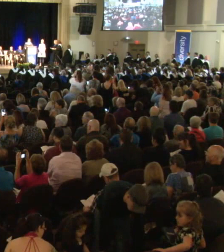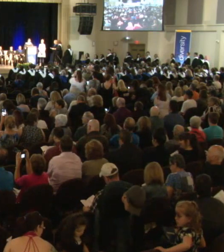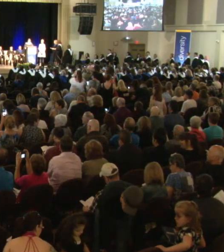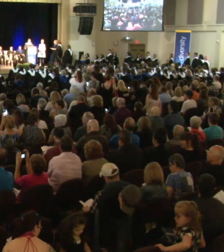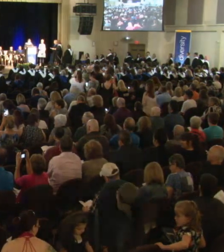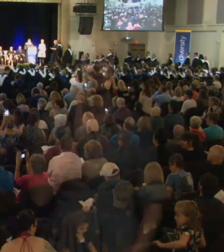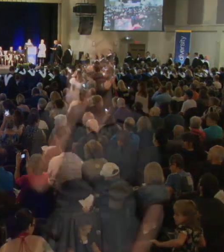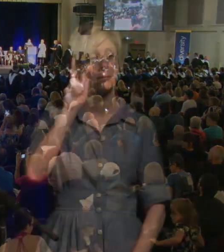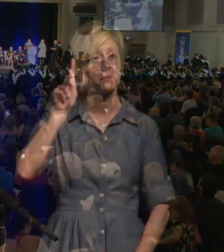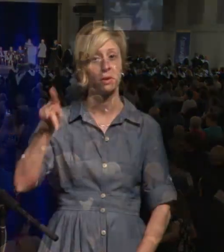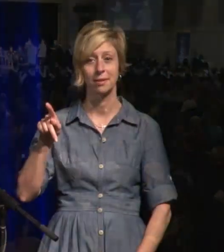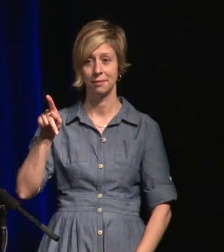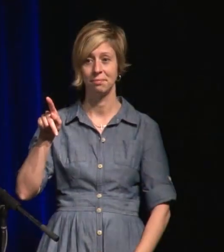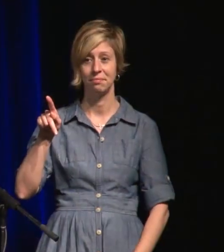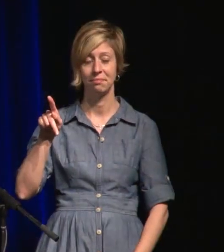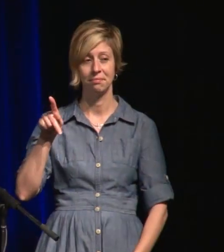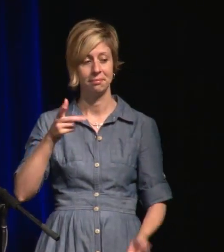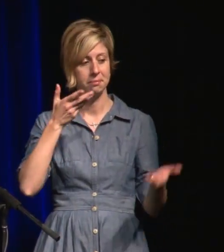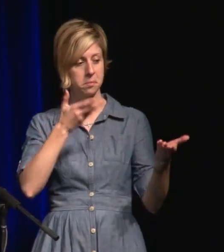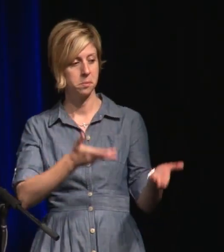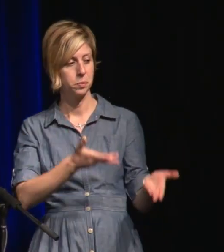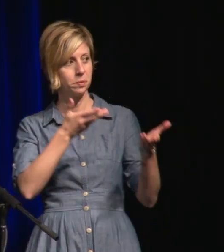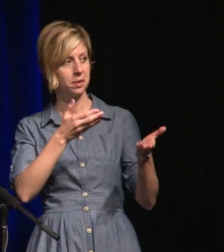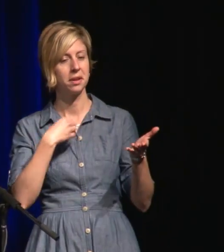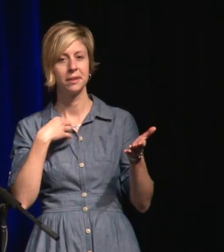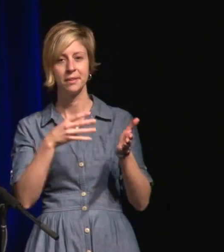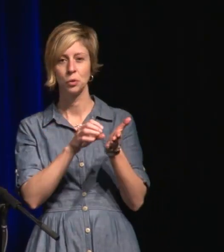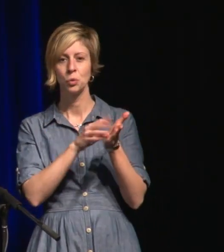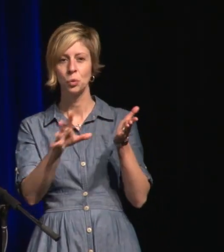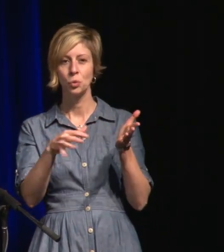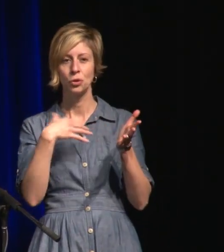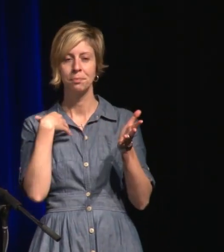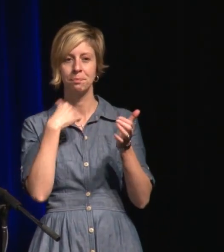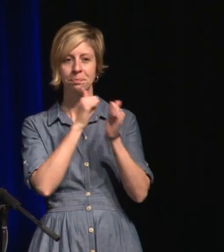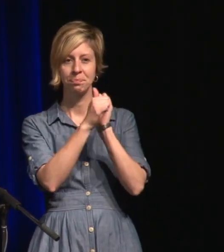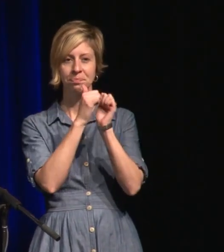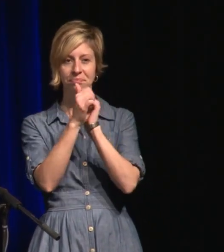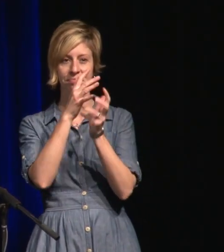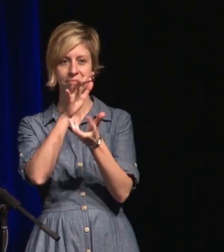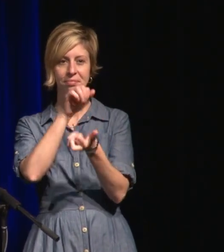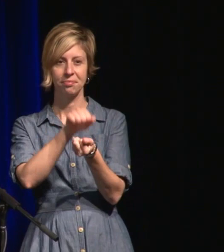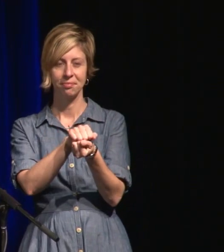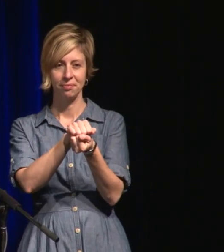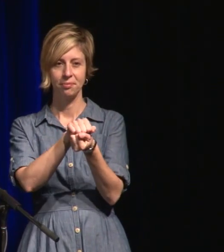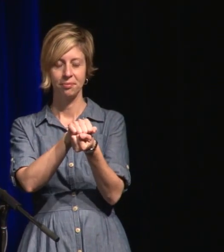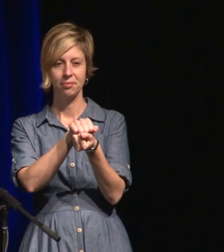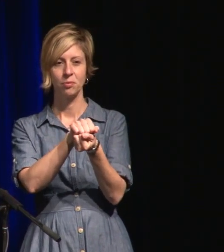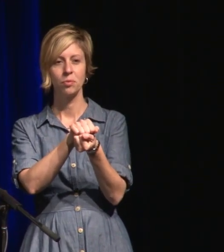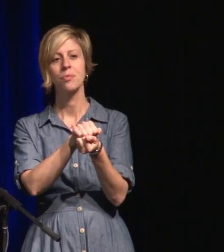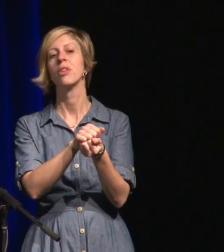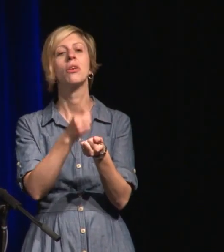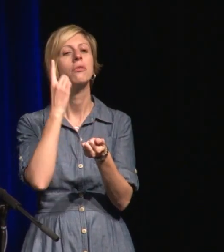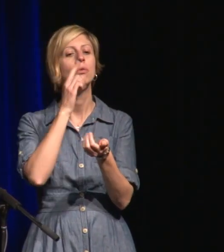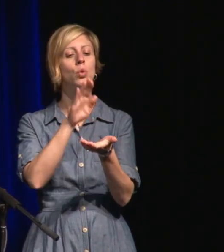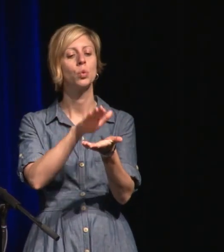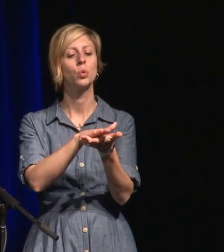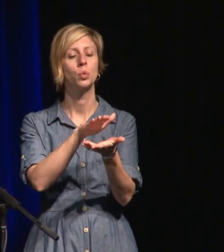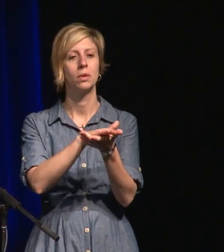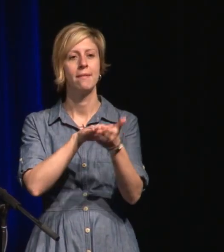Madam Vice President, I present to you the following candidates who have completed all the requirements for credentials in the School of